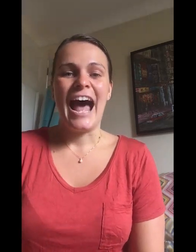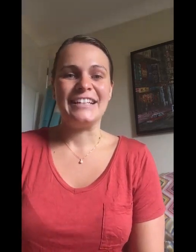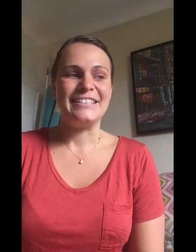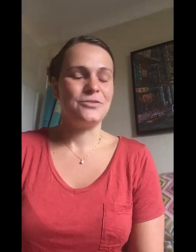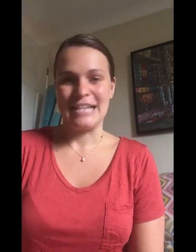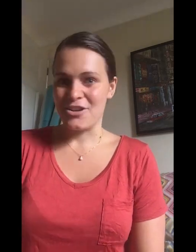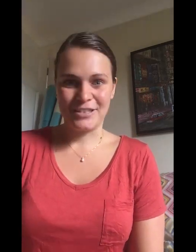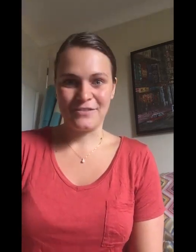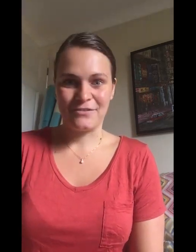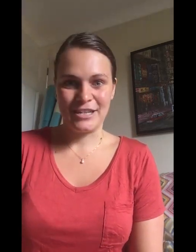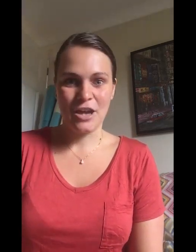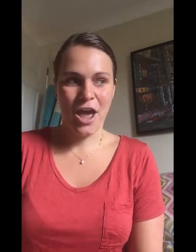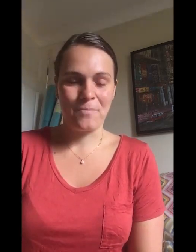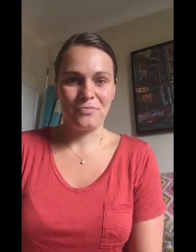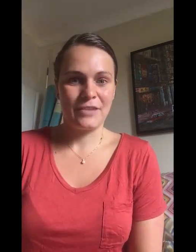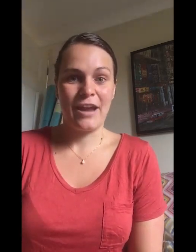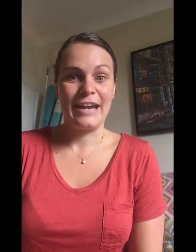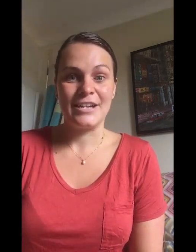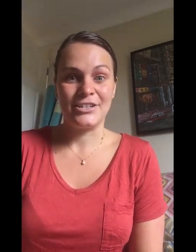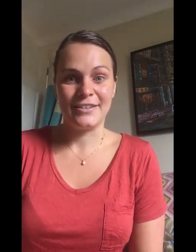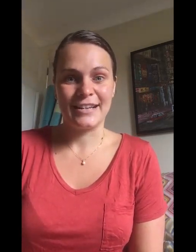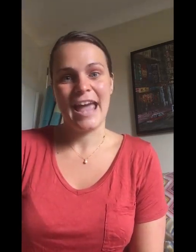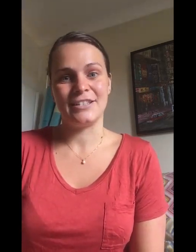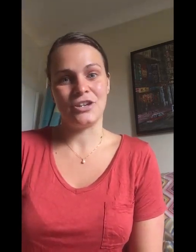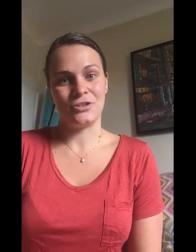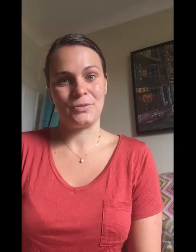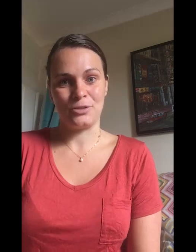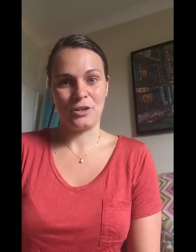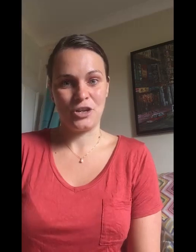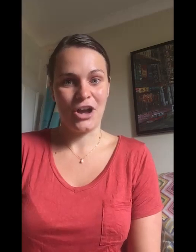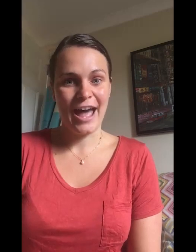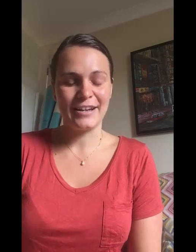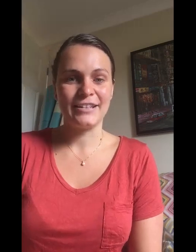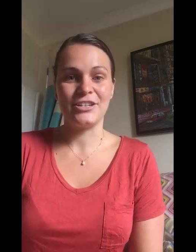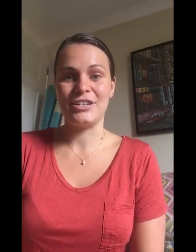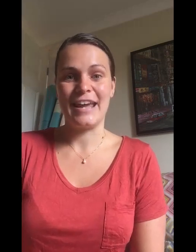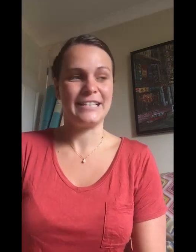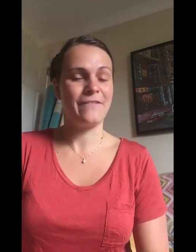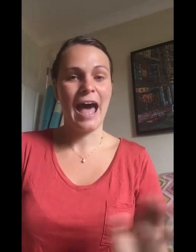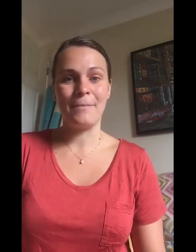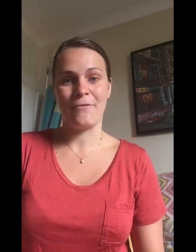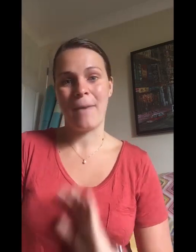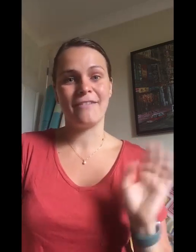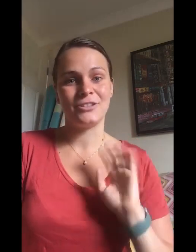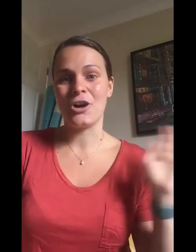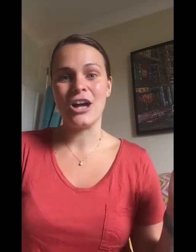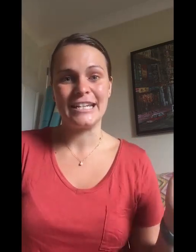and you'll see lots of different variations, okay? So you choose which one you like. You can do it as a family with your parents or